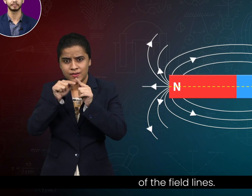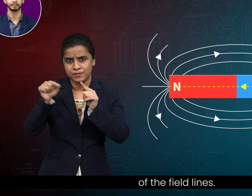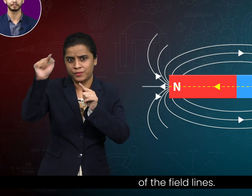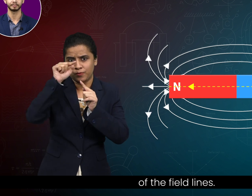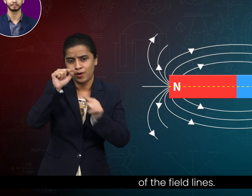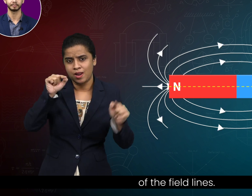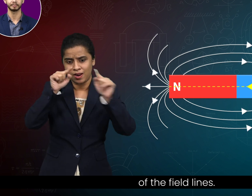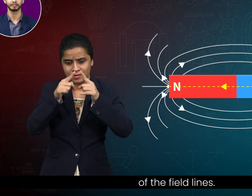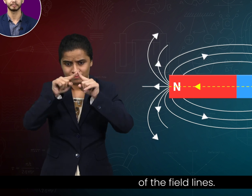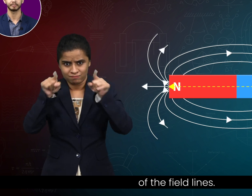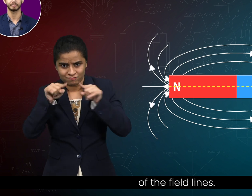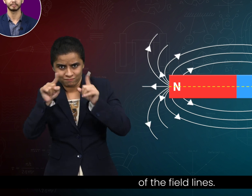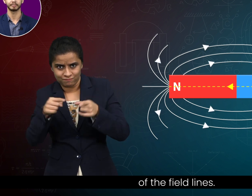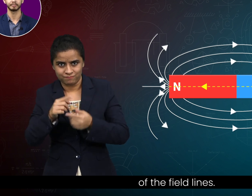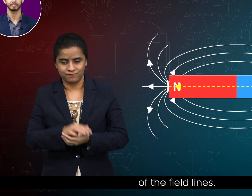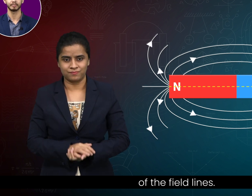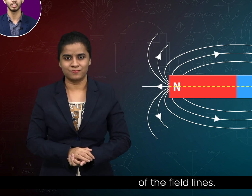lines.